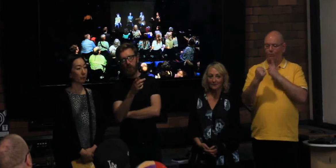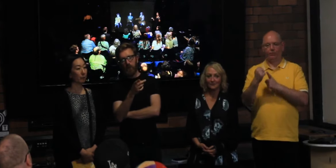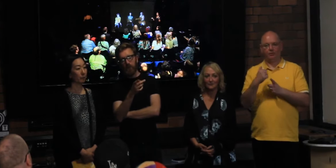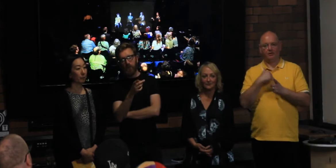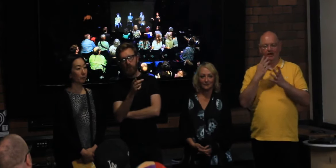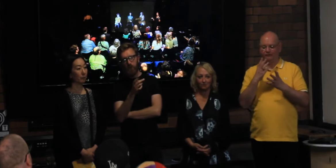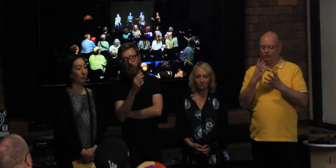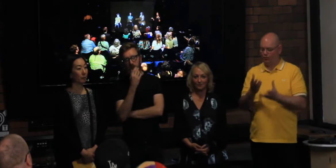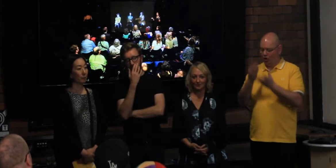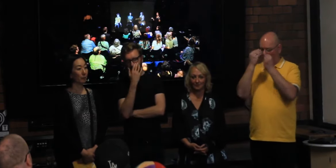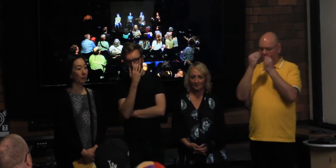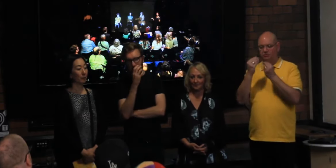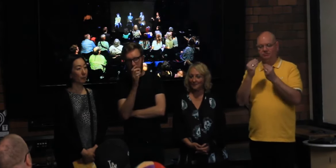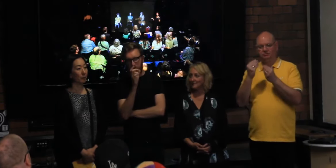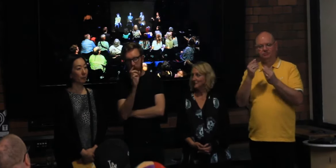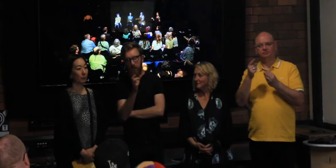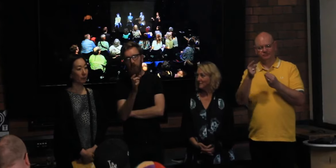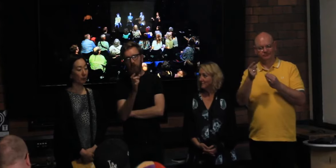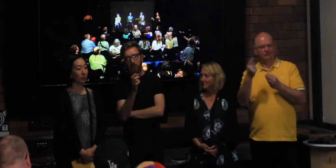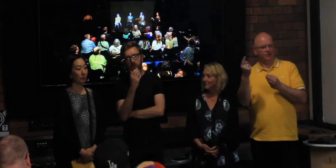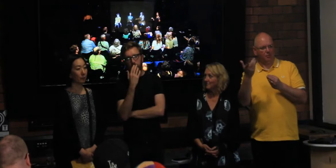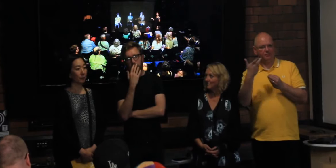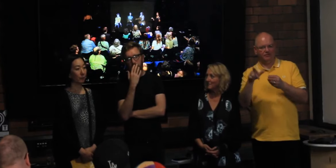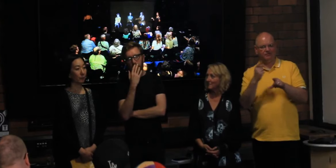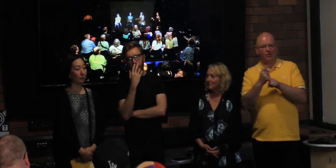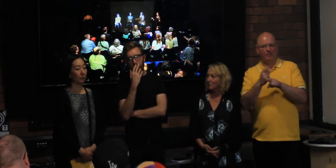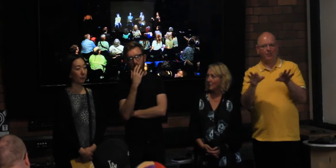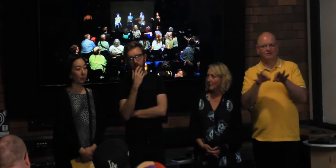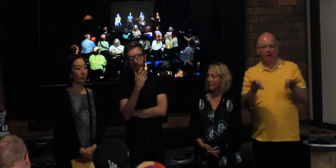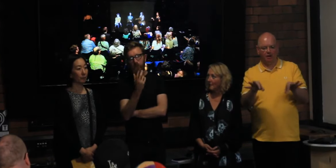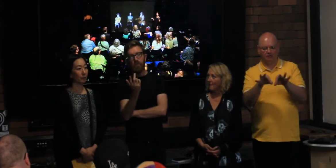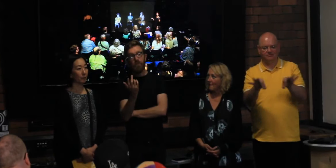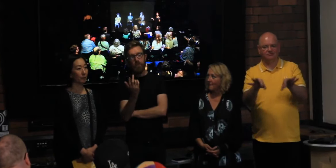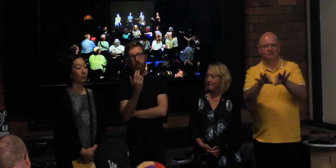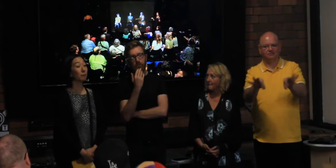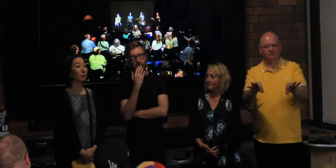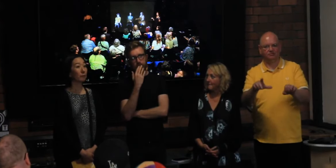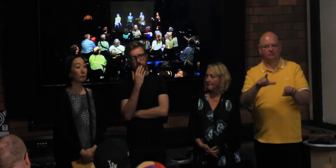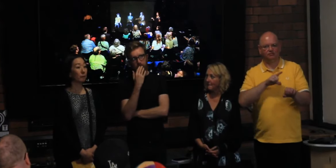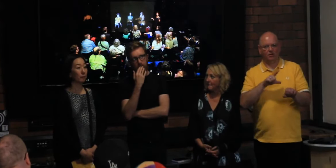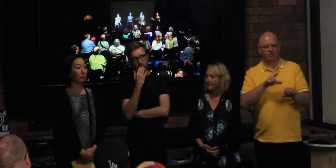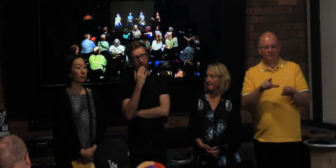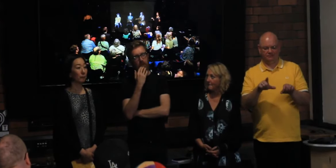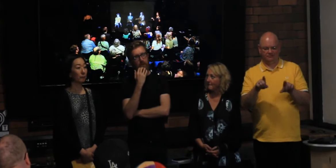the silence between things, and it's the absences that can mean as much as the presences.